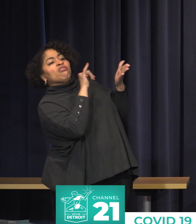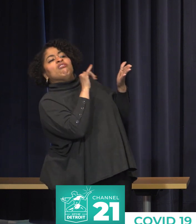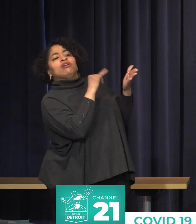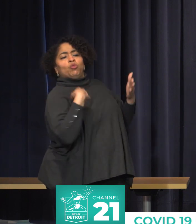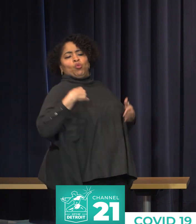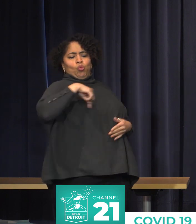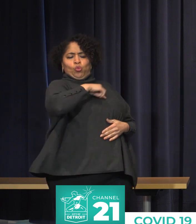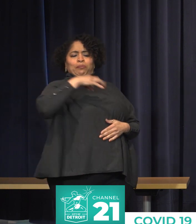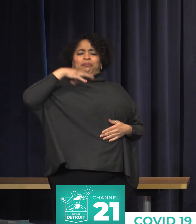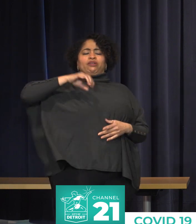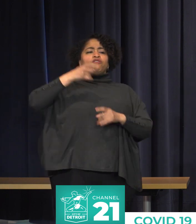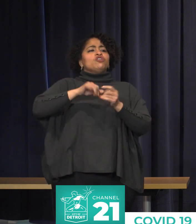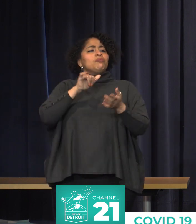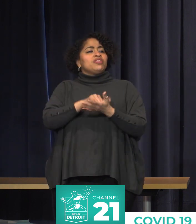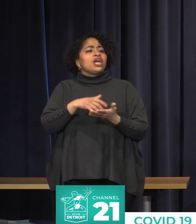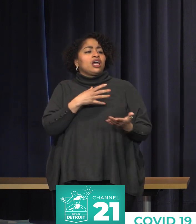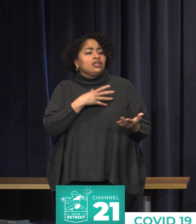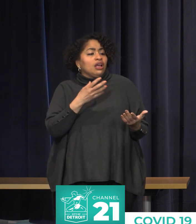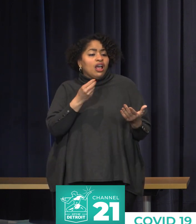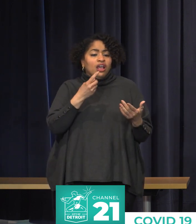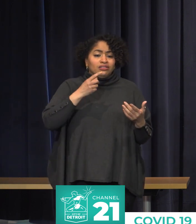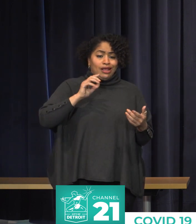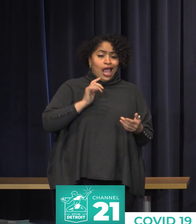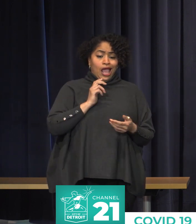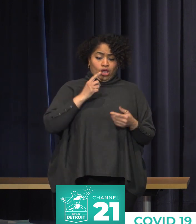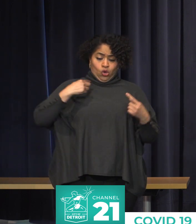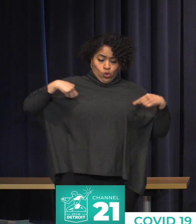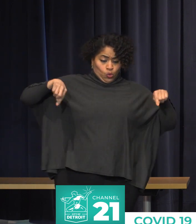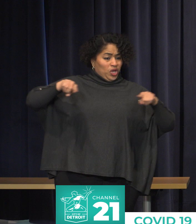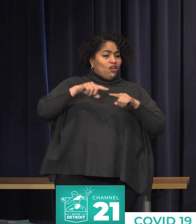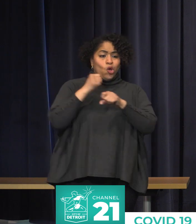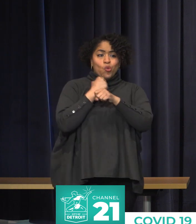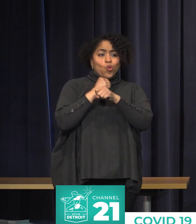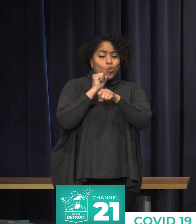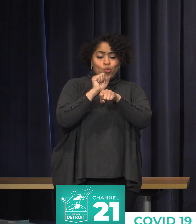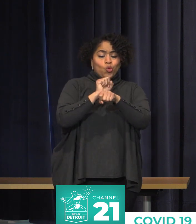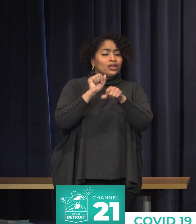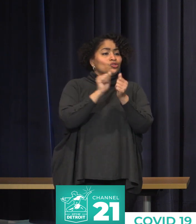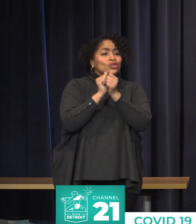are pulling together, and I think the federal government is starting to unify behind us.